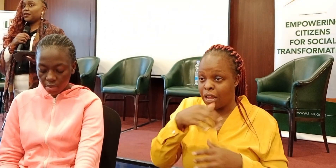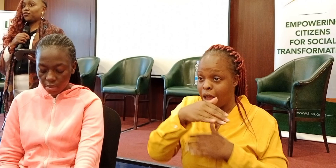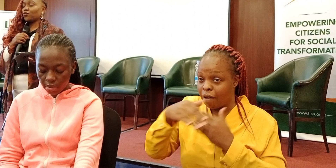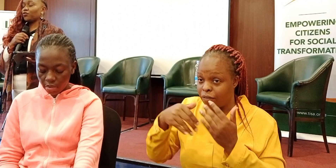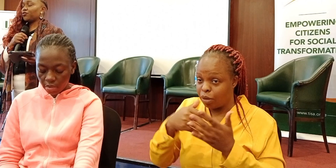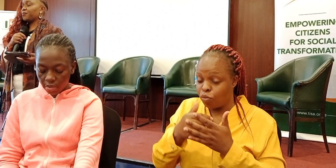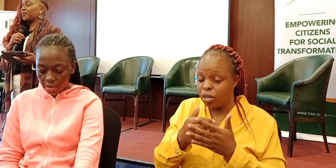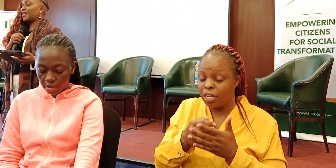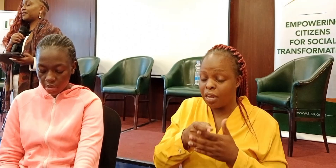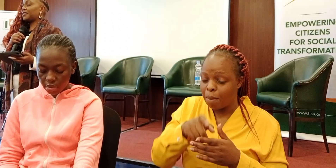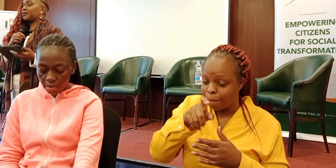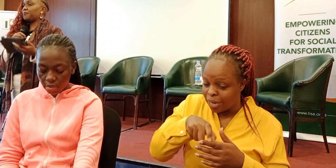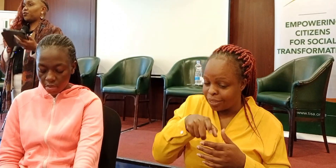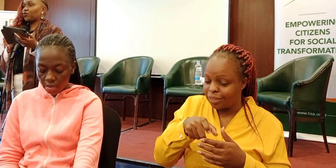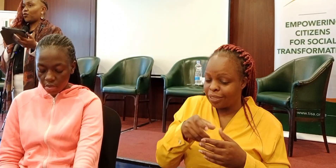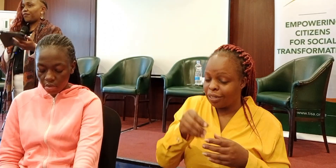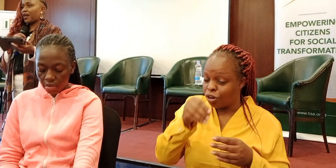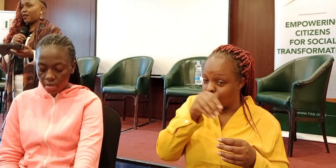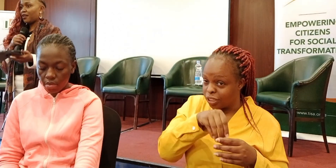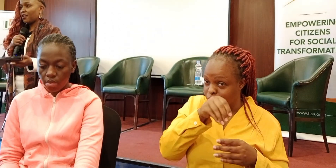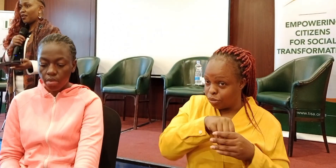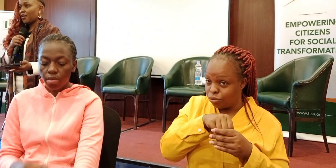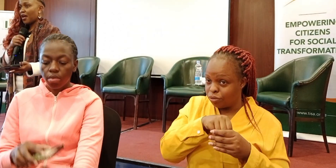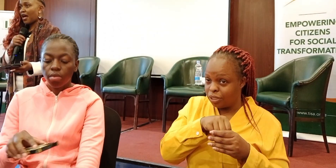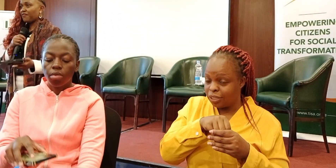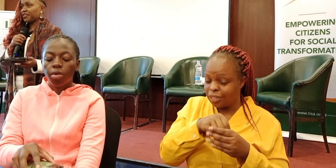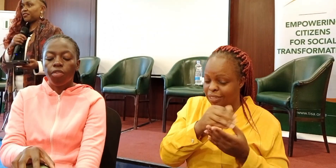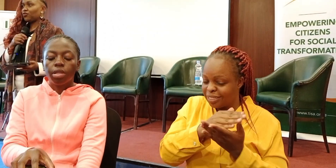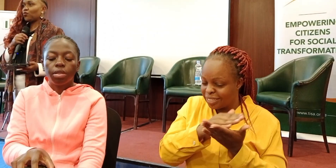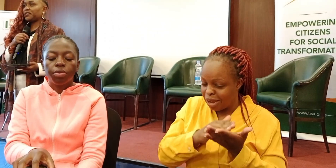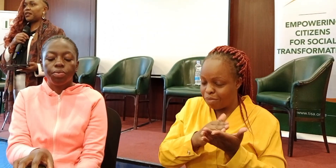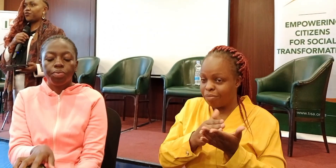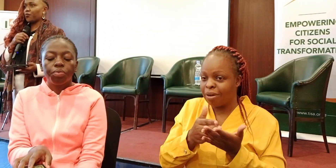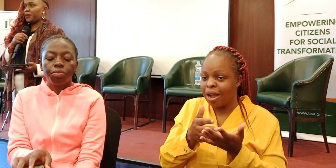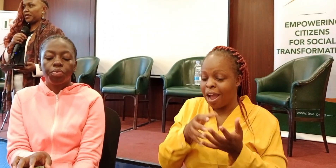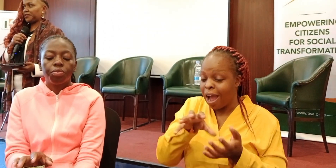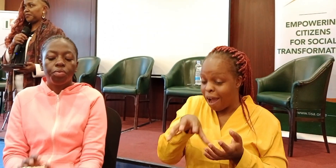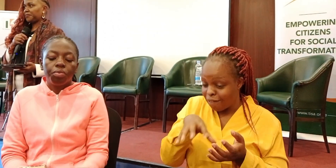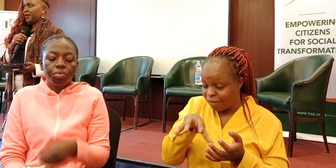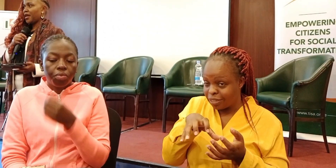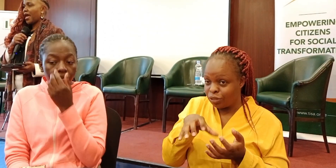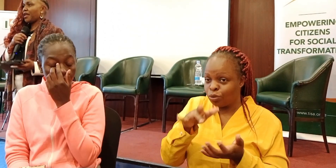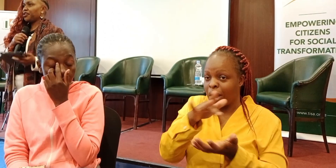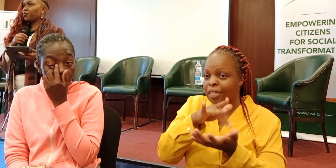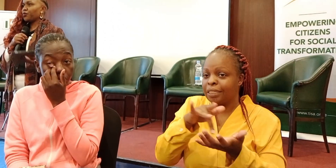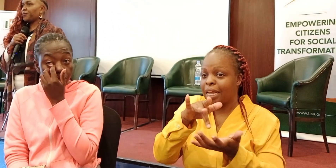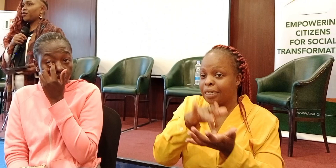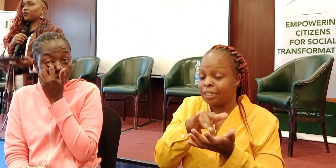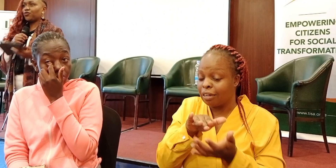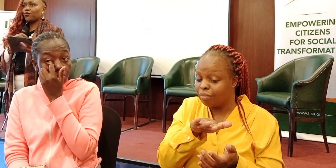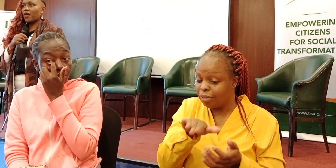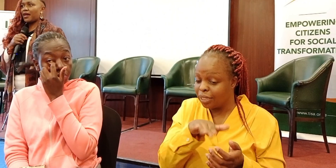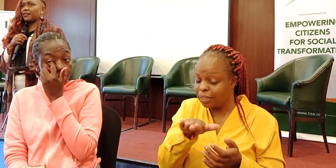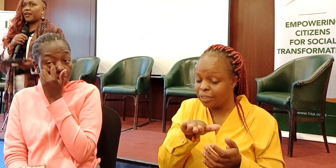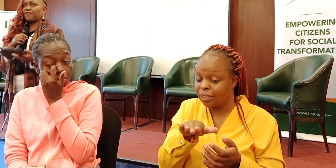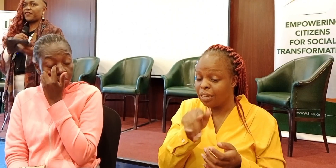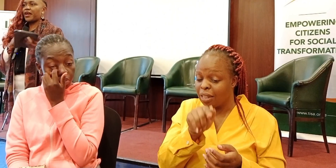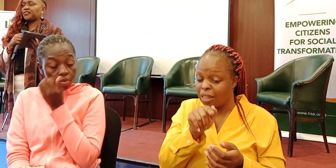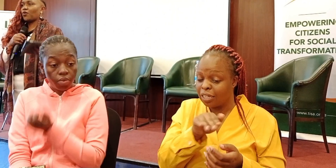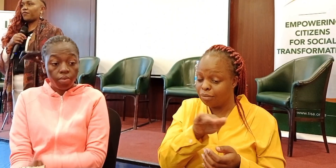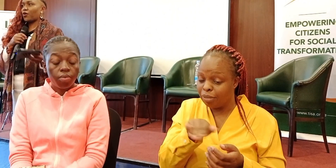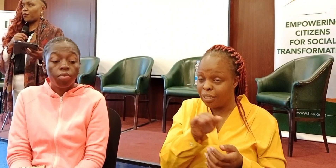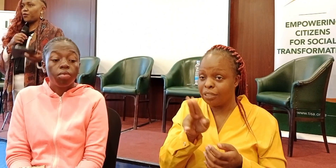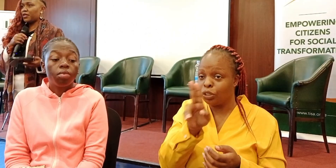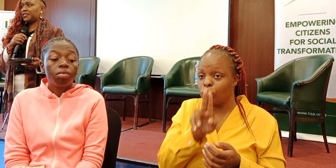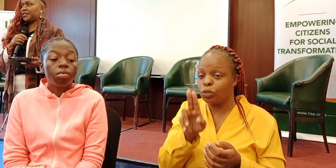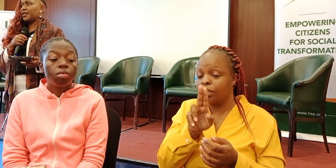everybody needed to contribute a certain portion of their harvest to a central place. And it would be used to run the